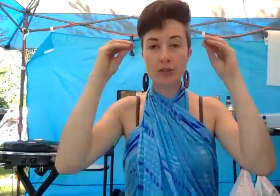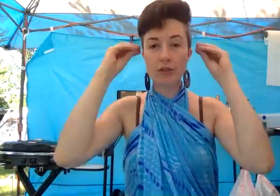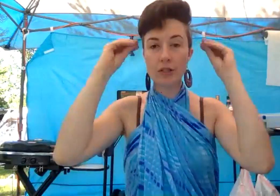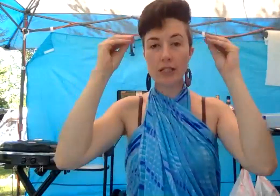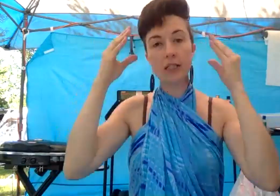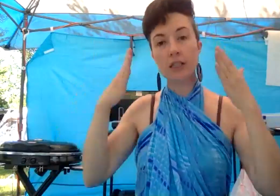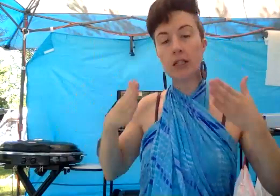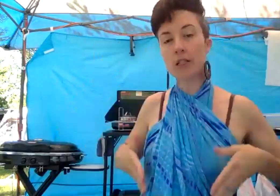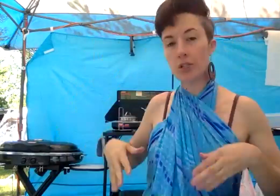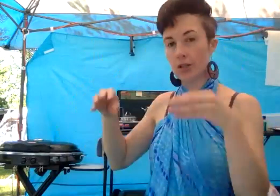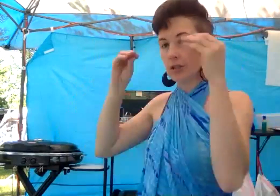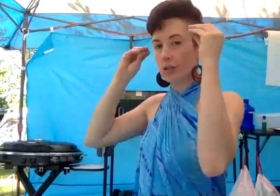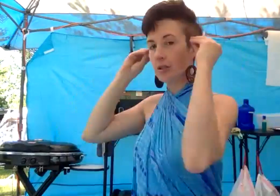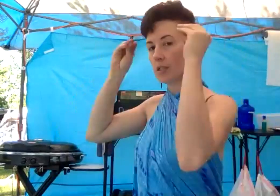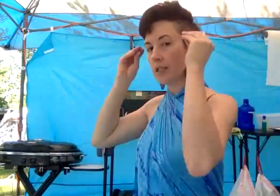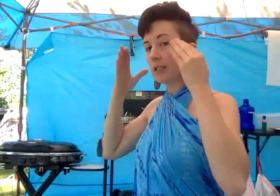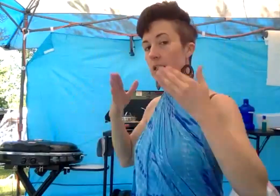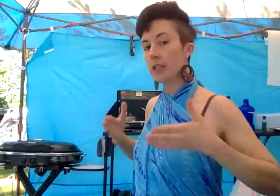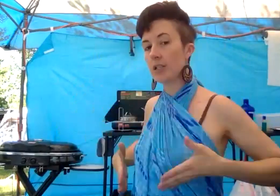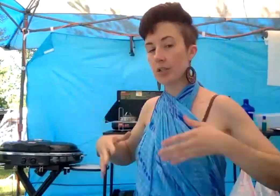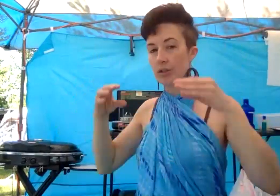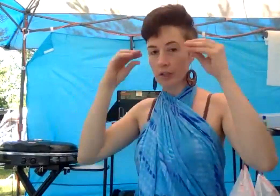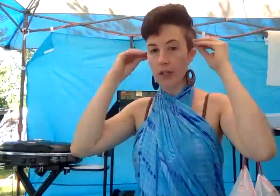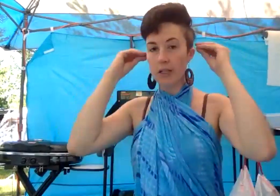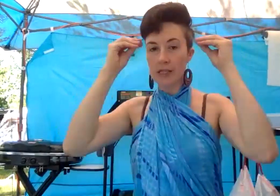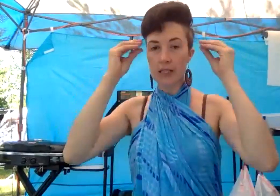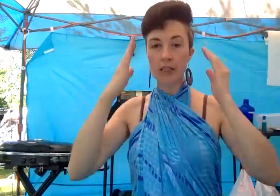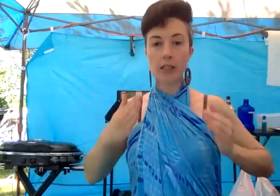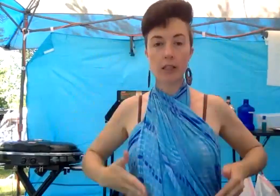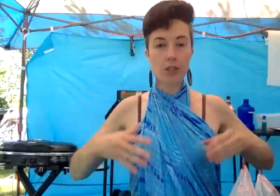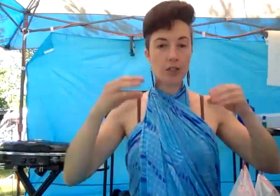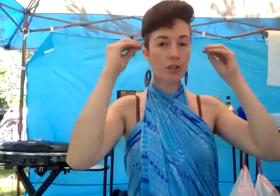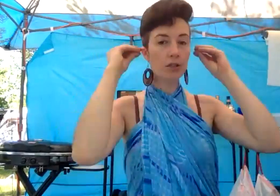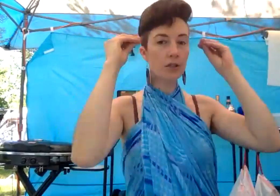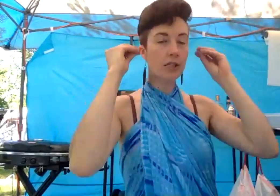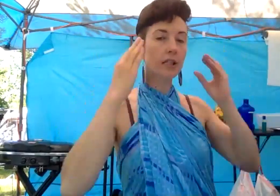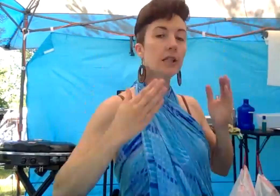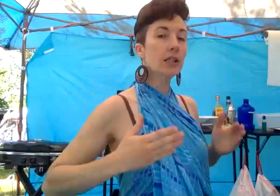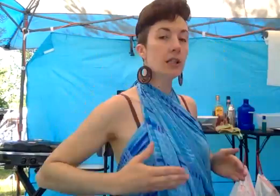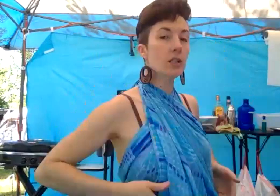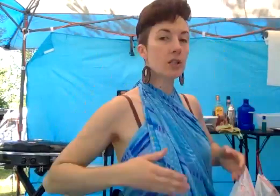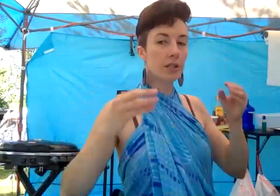teacher, teacher, teacher. Teacher,